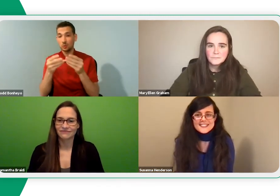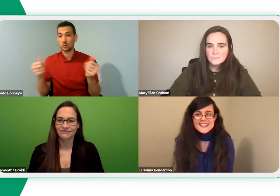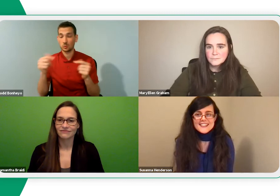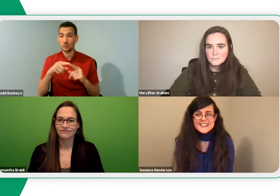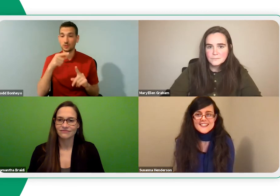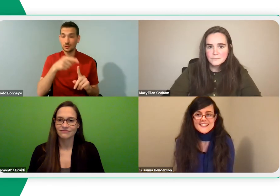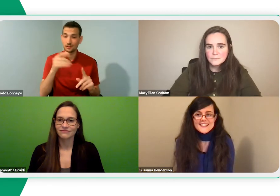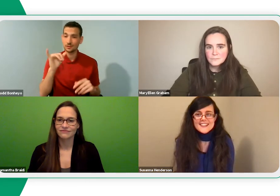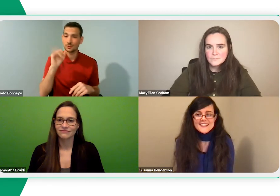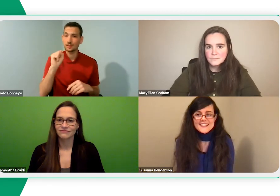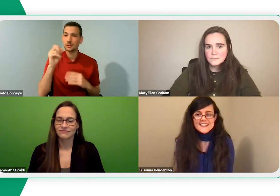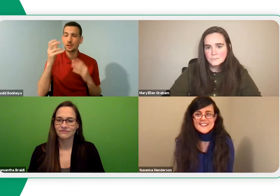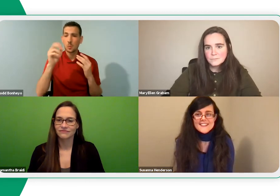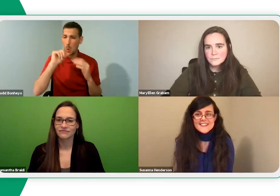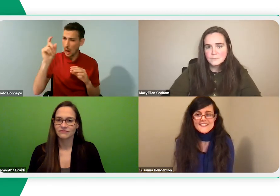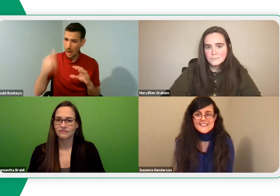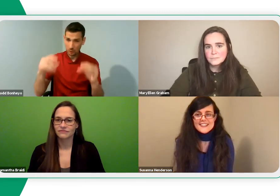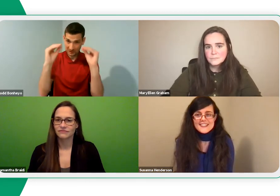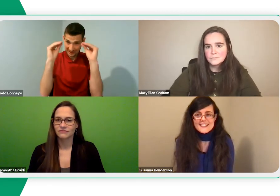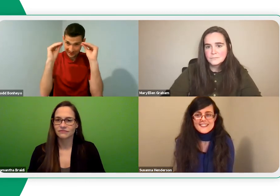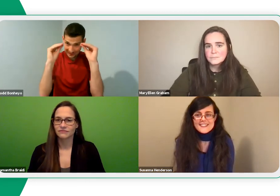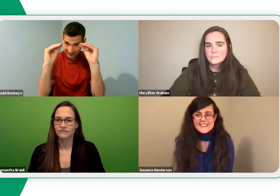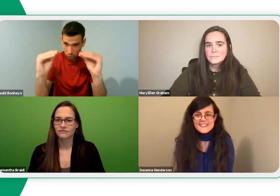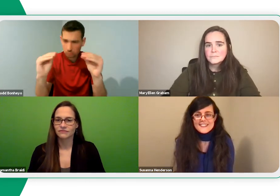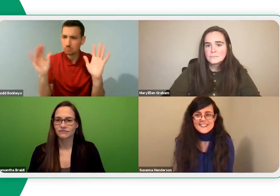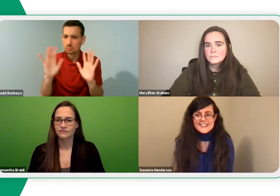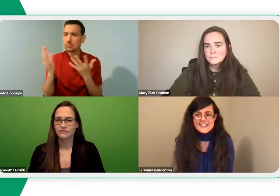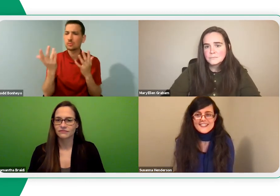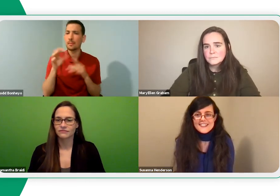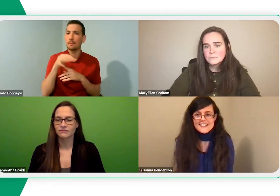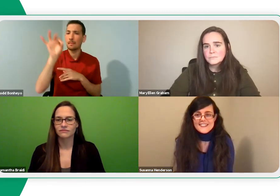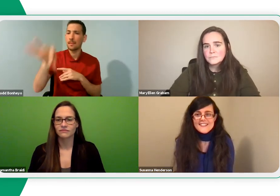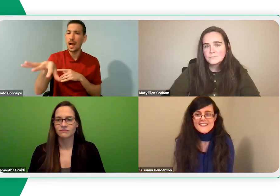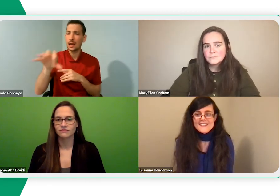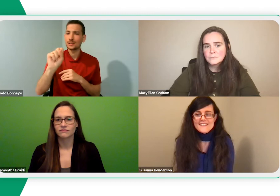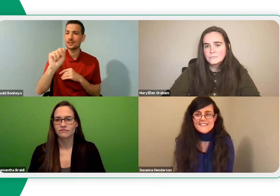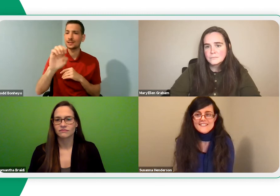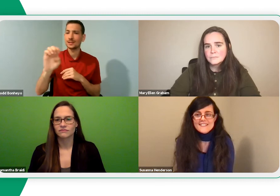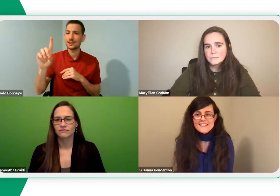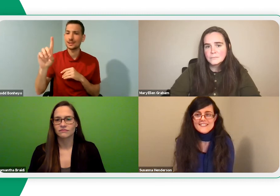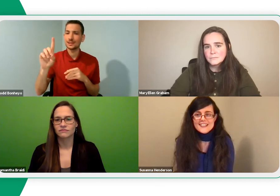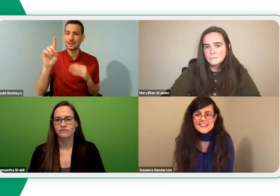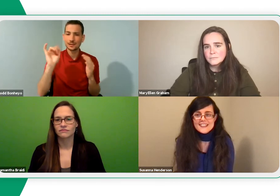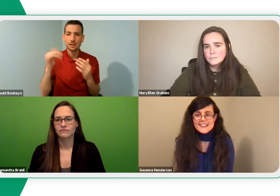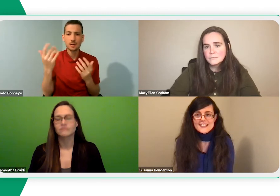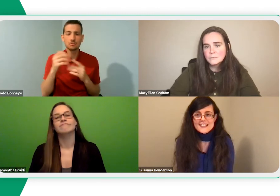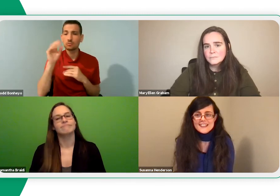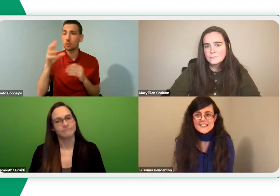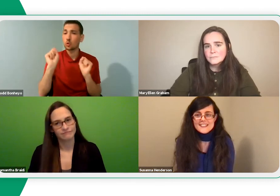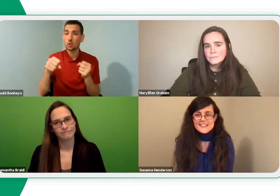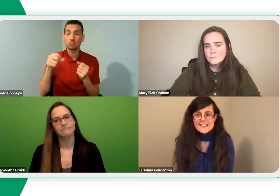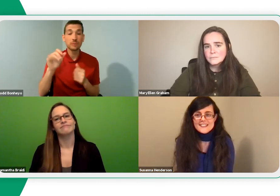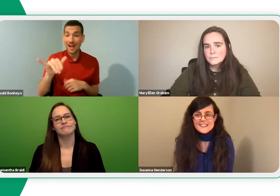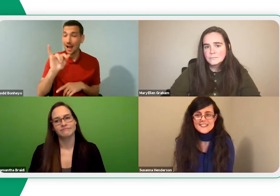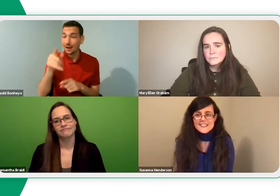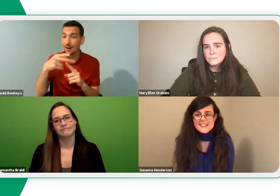for students. This is Todd. Yeah, another solution could be is you don't have to actually teach it. Just